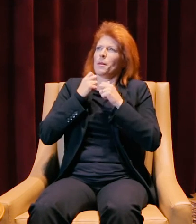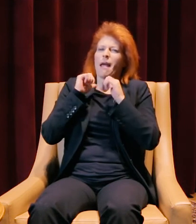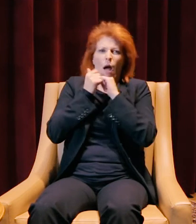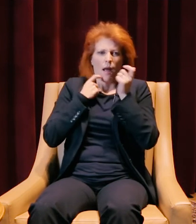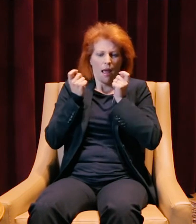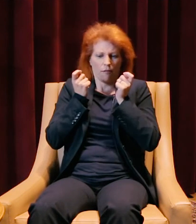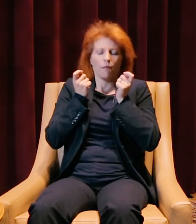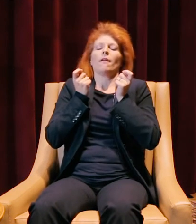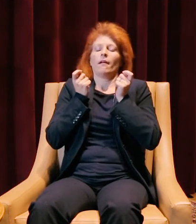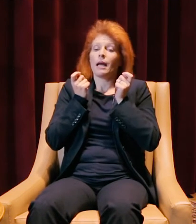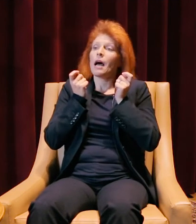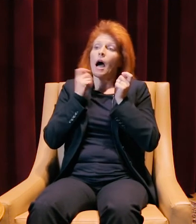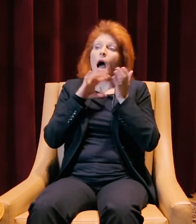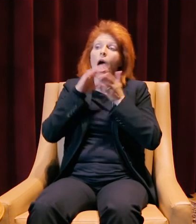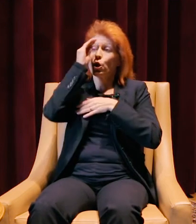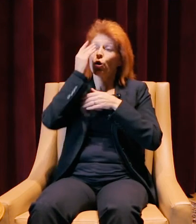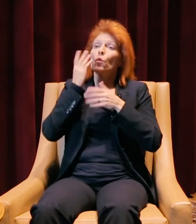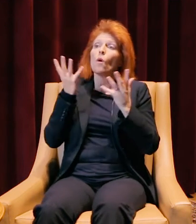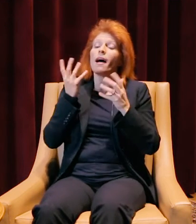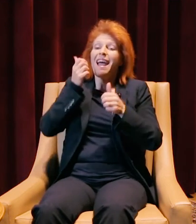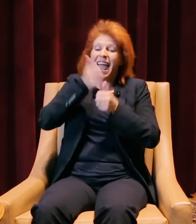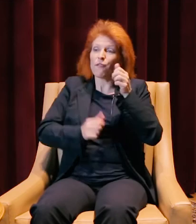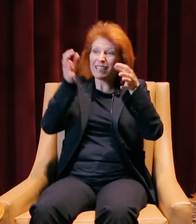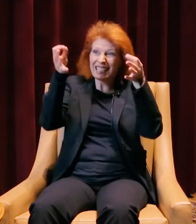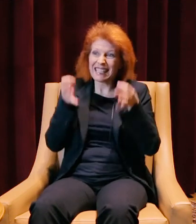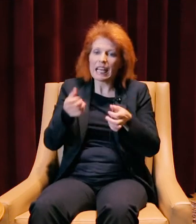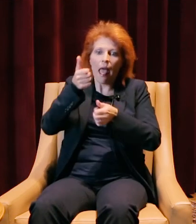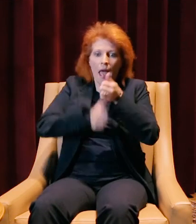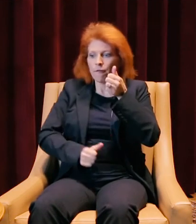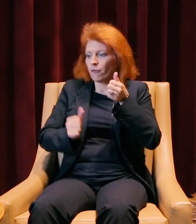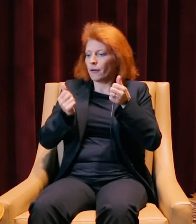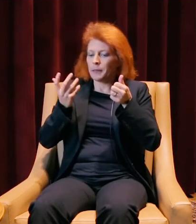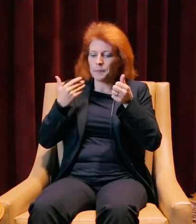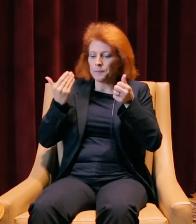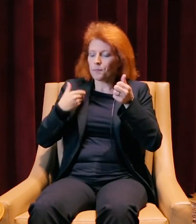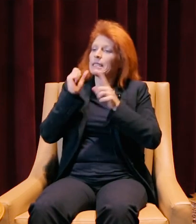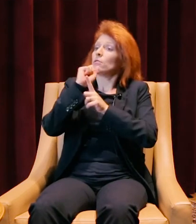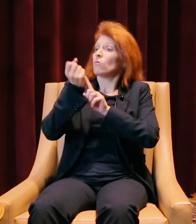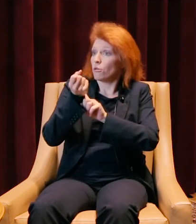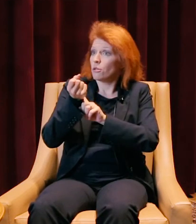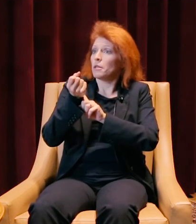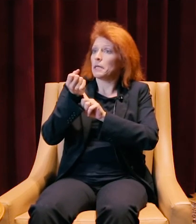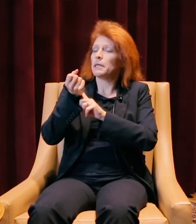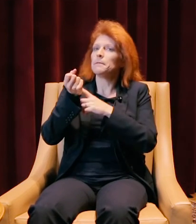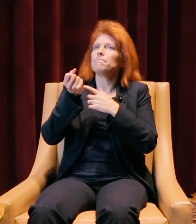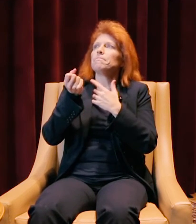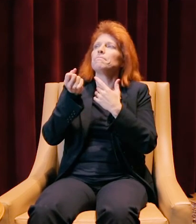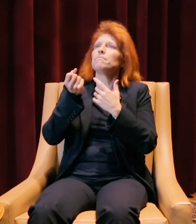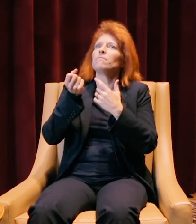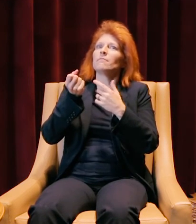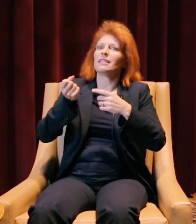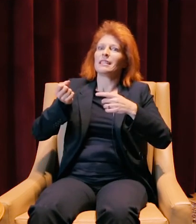I've learned that not every decision, not every situation